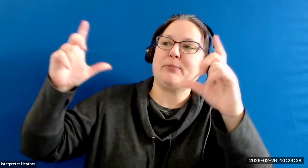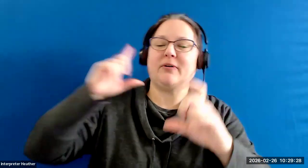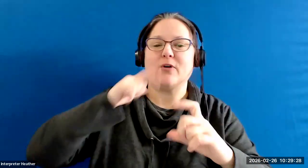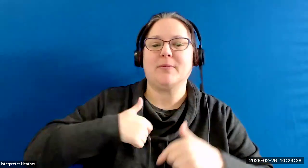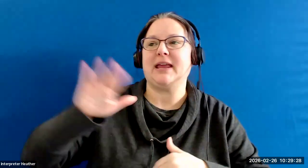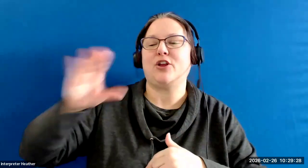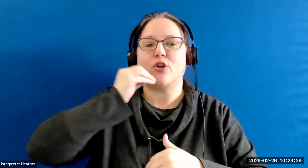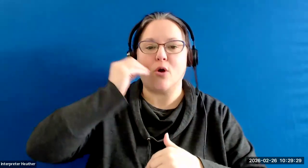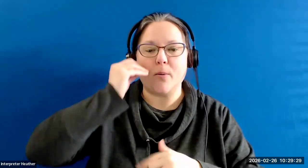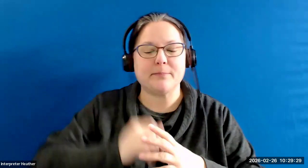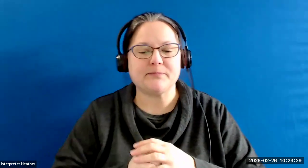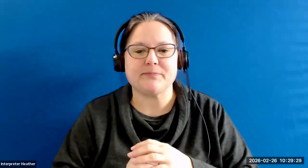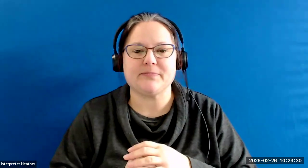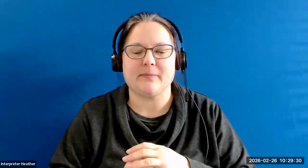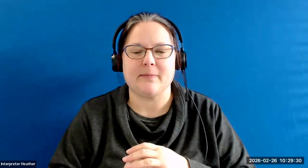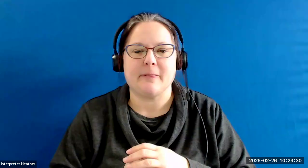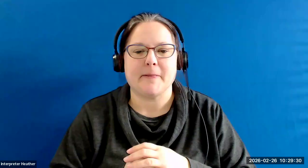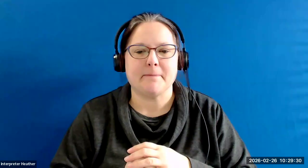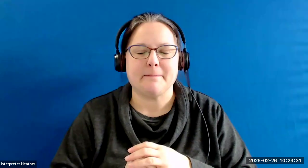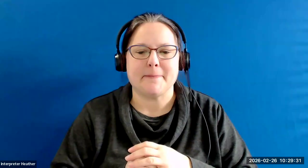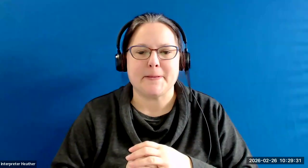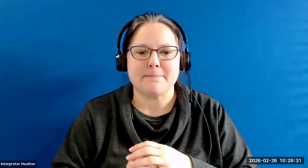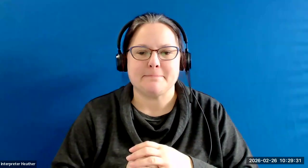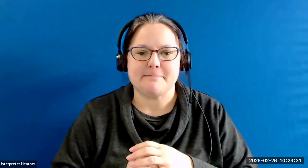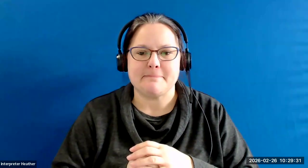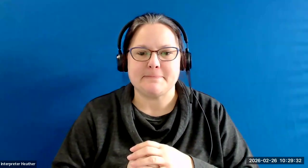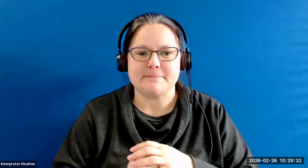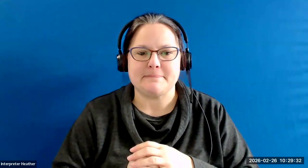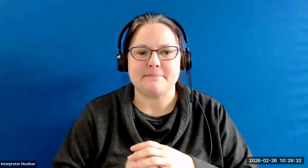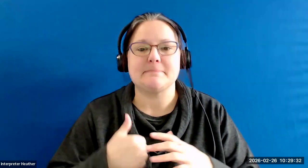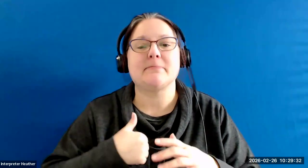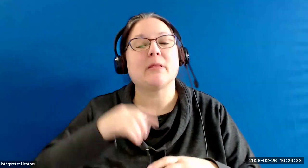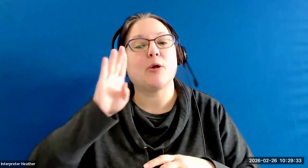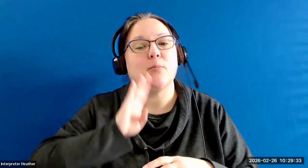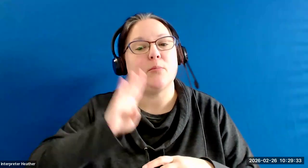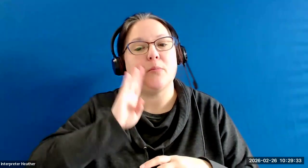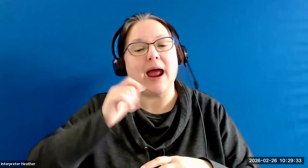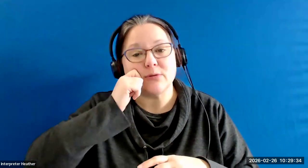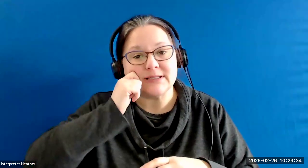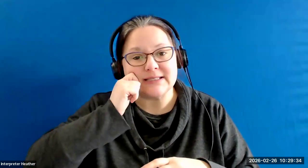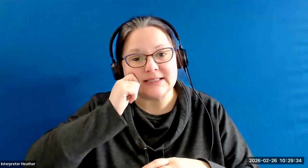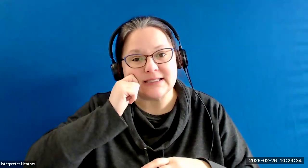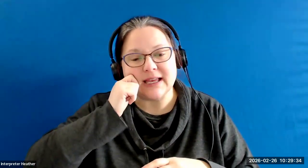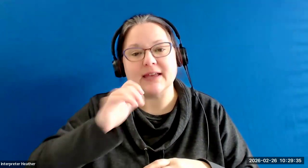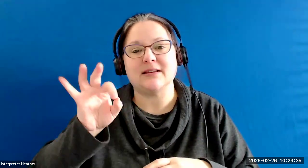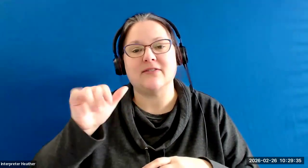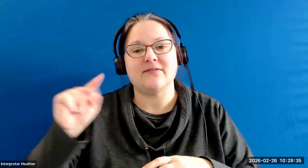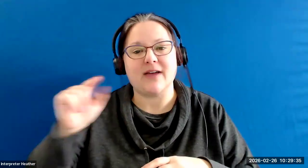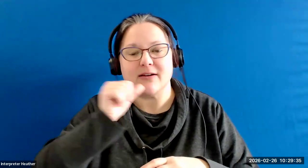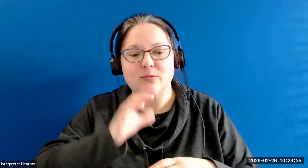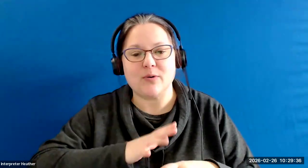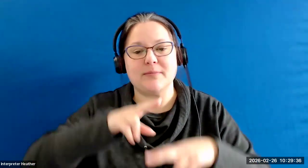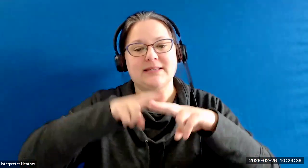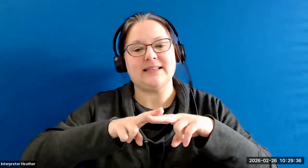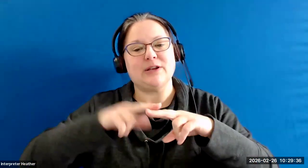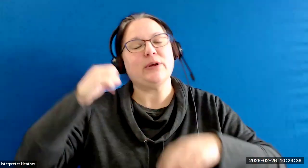home. Um, so a brown skinned fat femme, black femme, sitting on a couch with